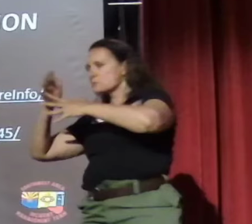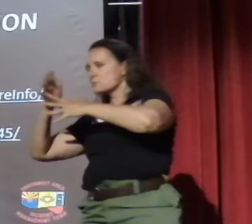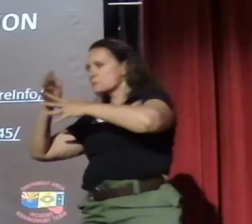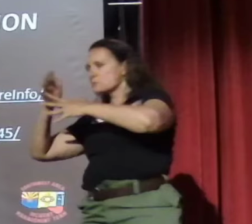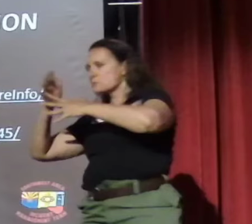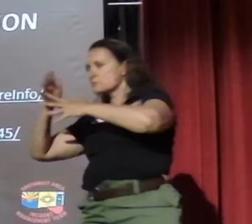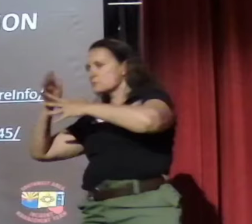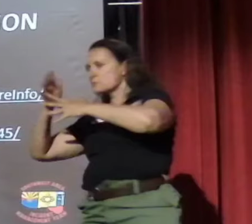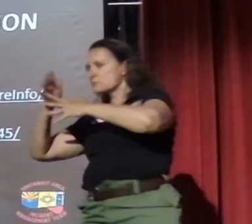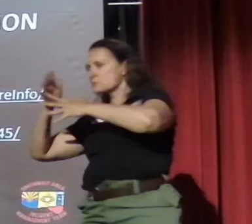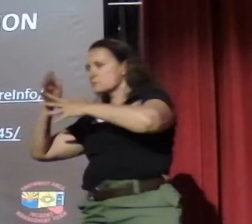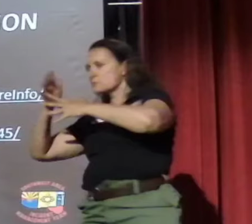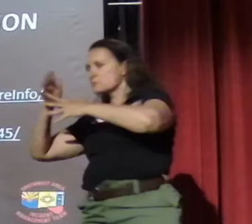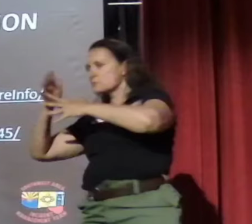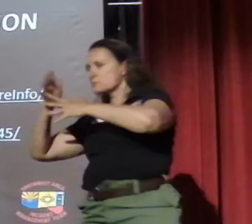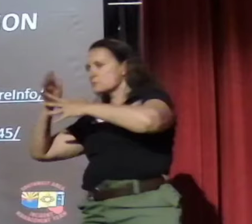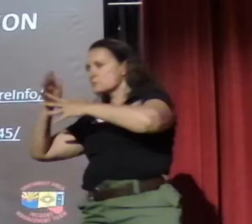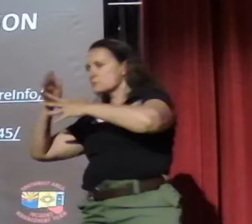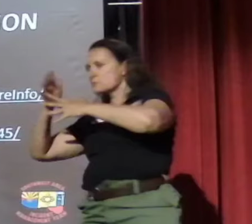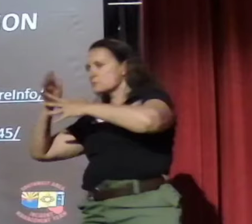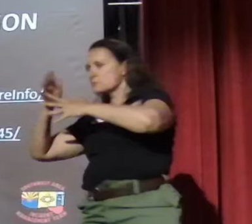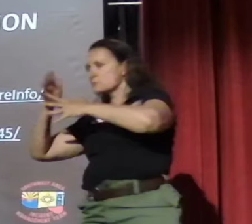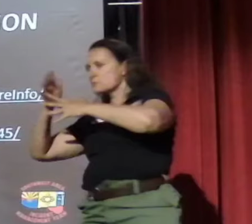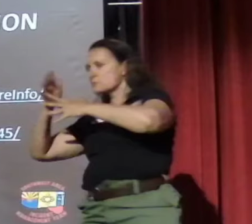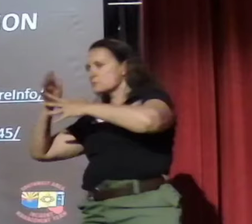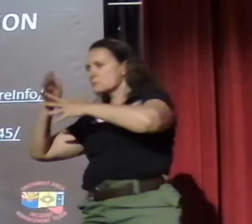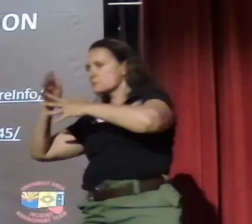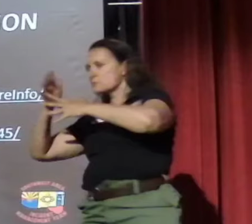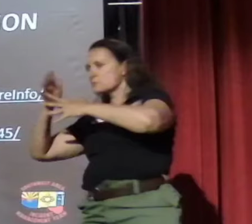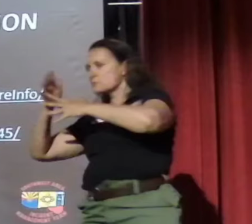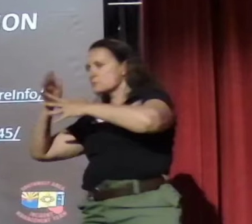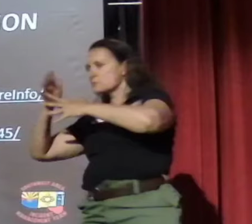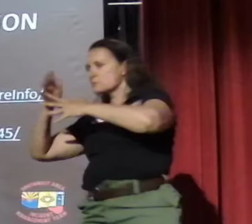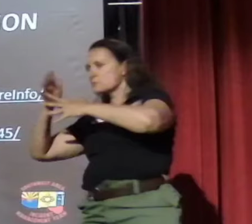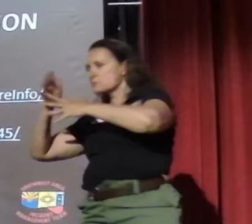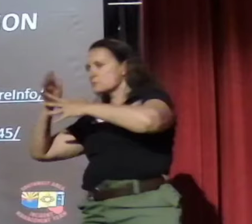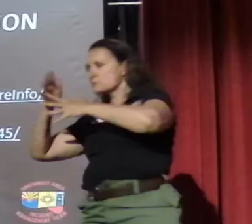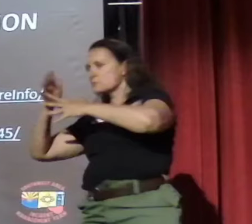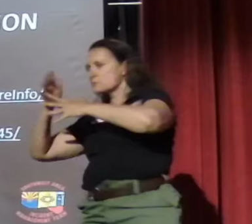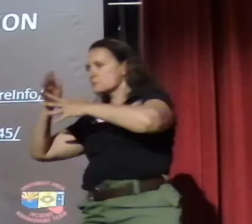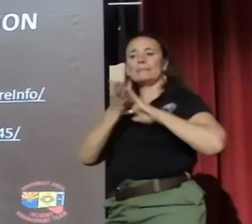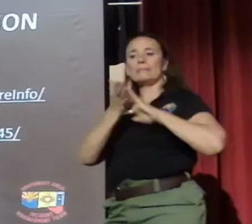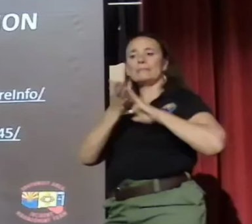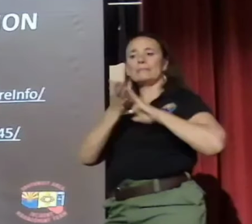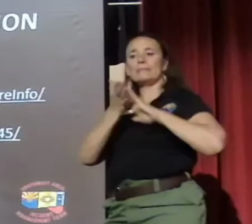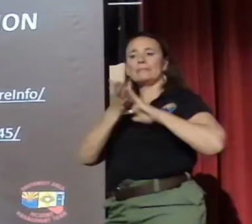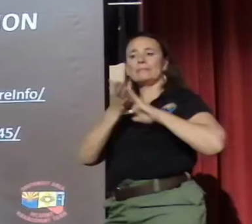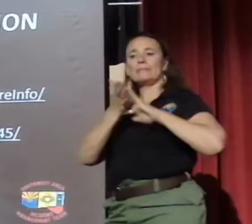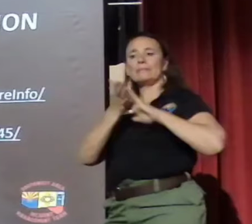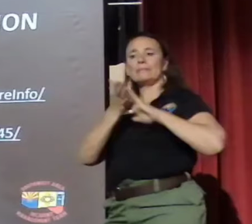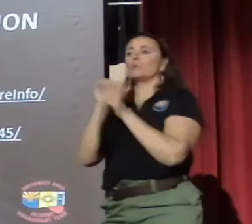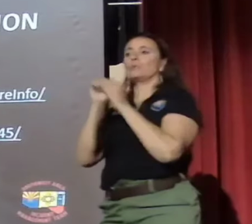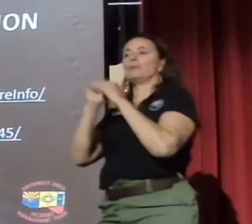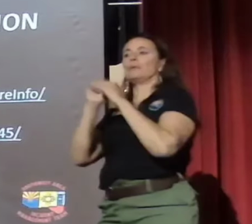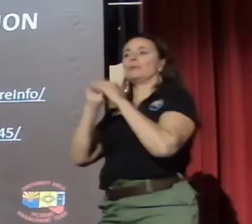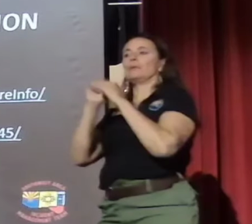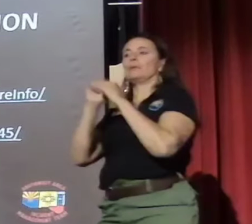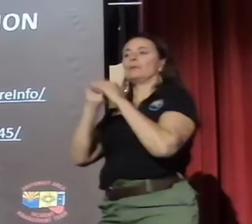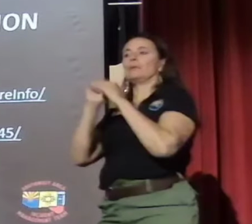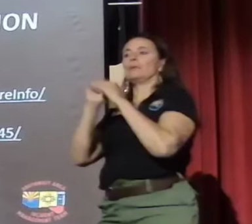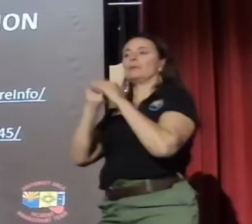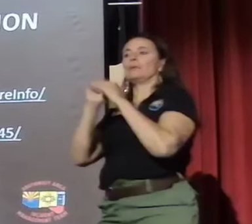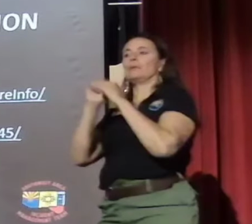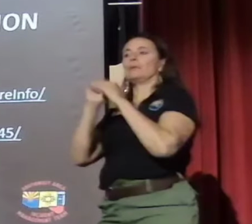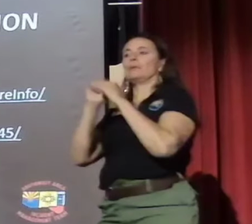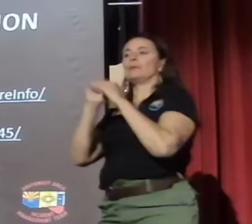And those updates are in coordination with our operations team as well as our cooperators to make sure that we're providing new written updates as